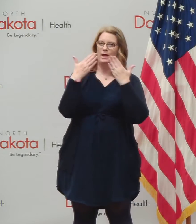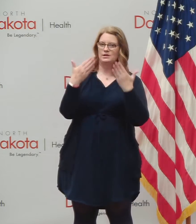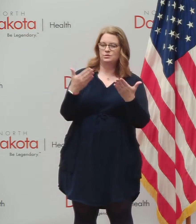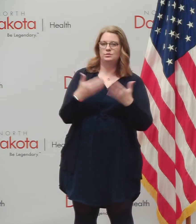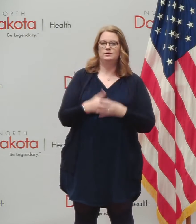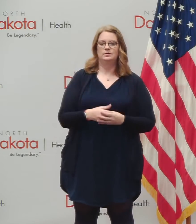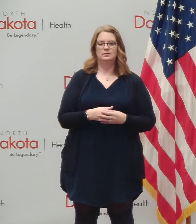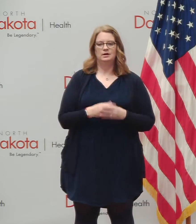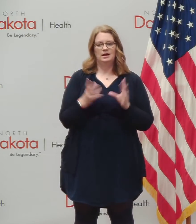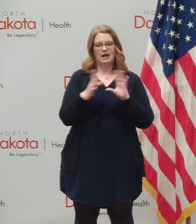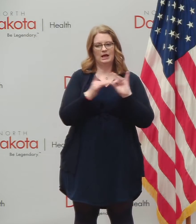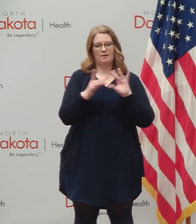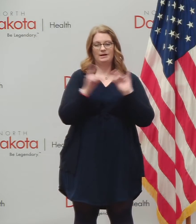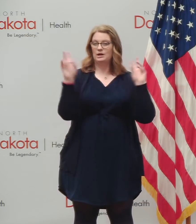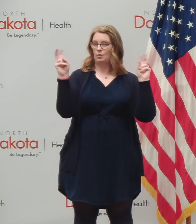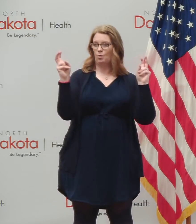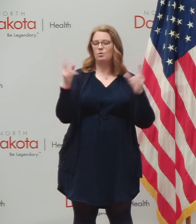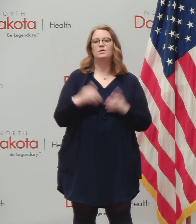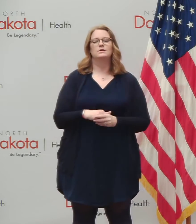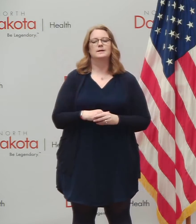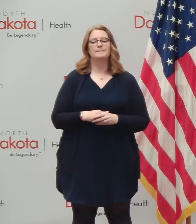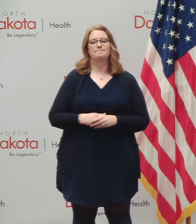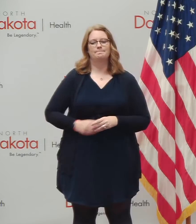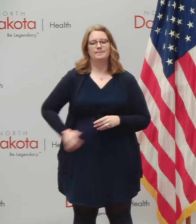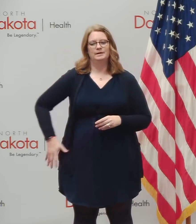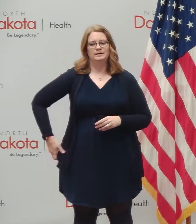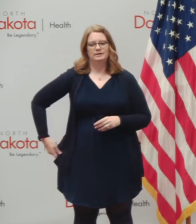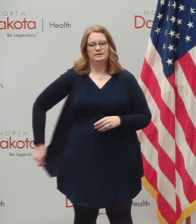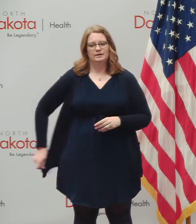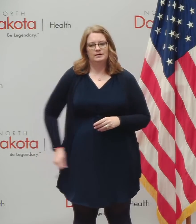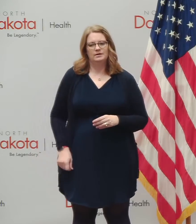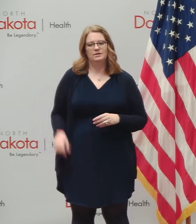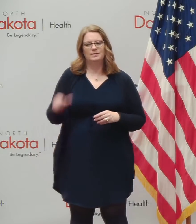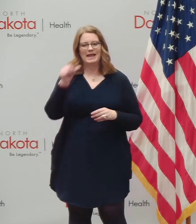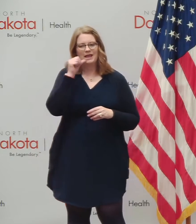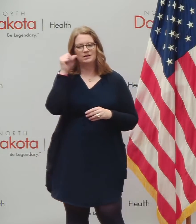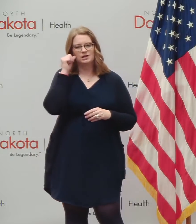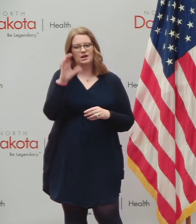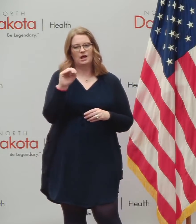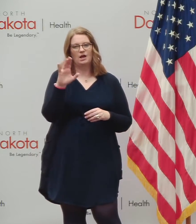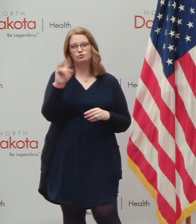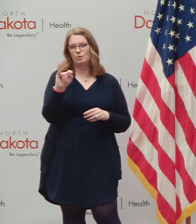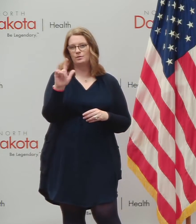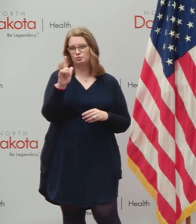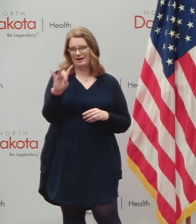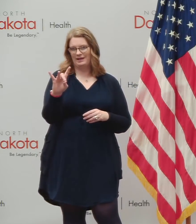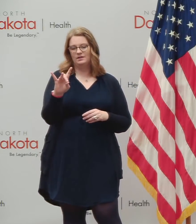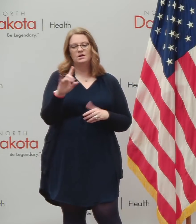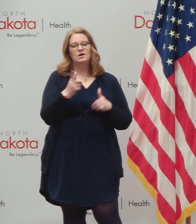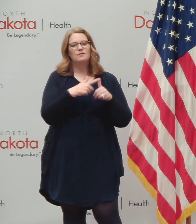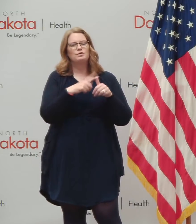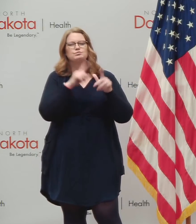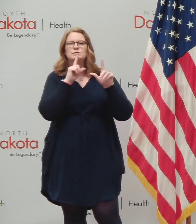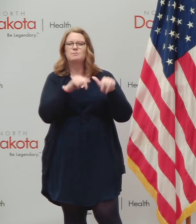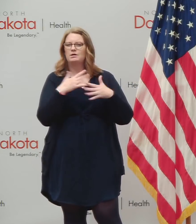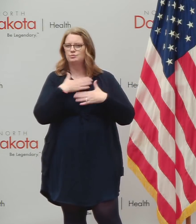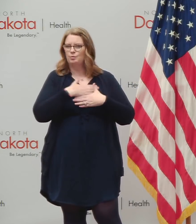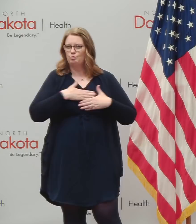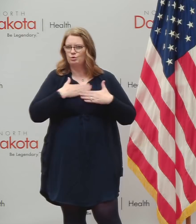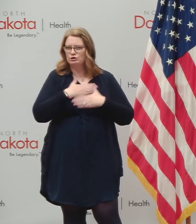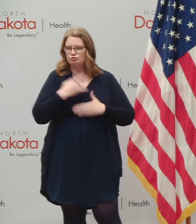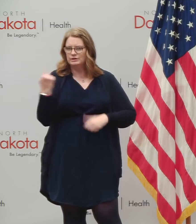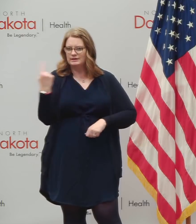a comment and a quote. Yesterday, October 28th, was First Responder Appreciation Day in North Dakota. We've